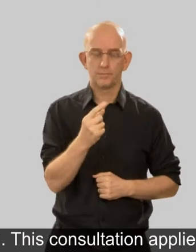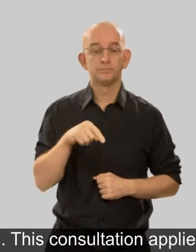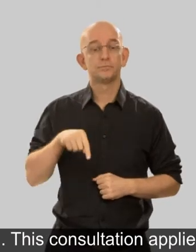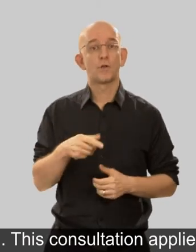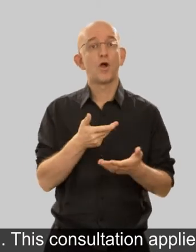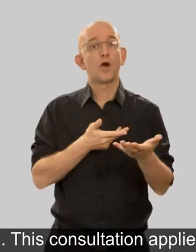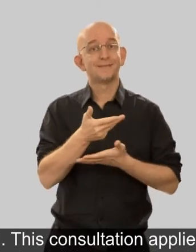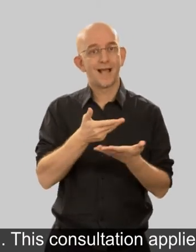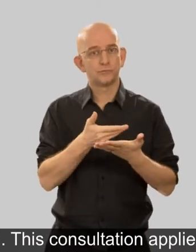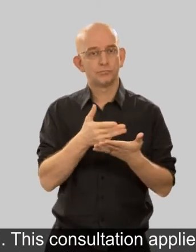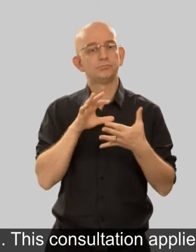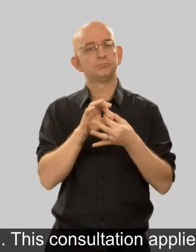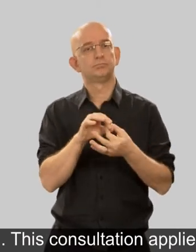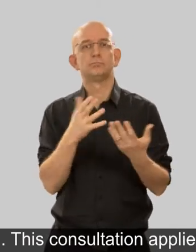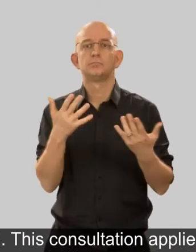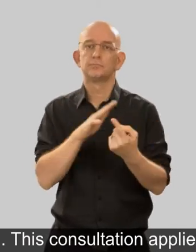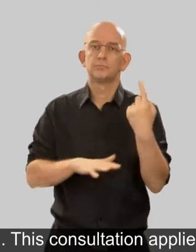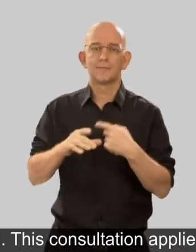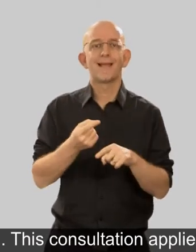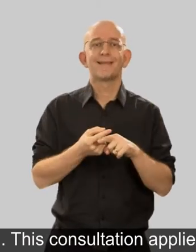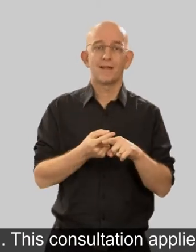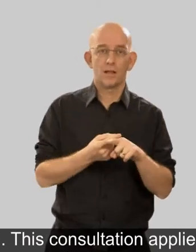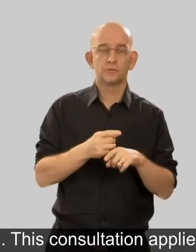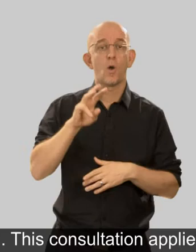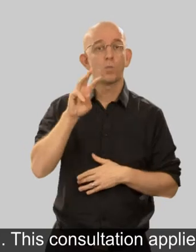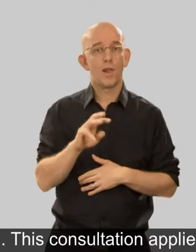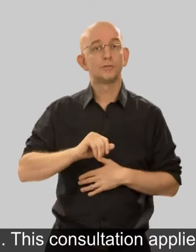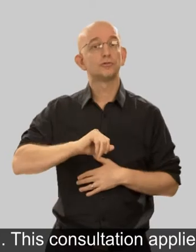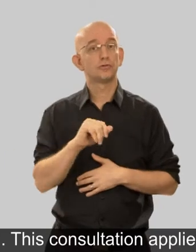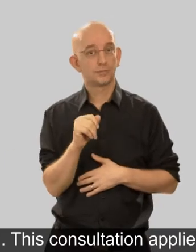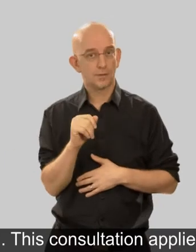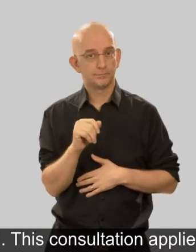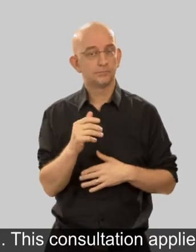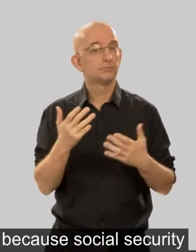Number 31. This consultation applies to England, Wales and Scotland